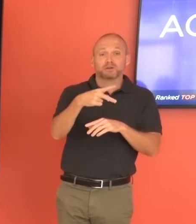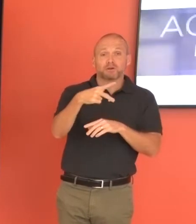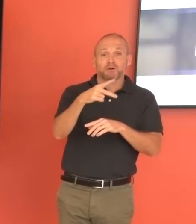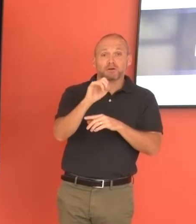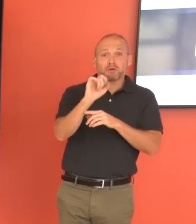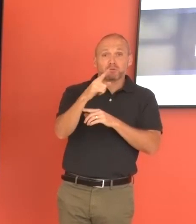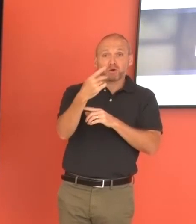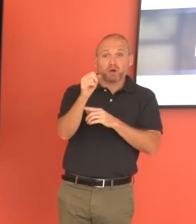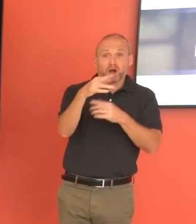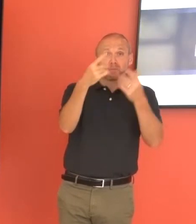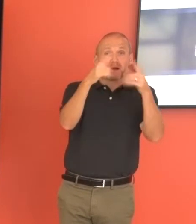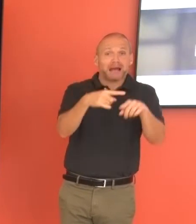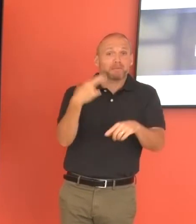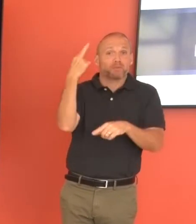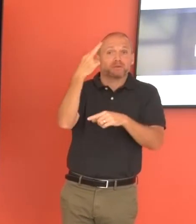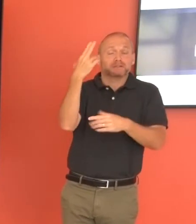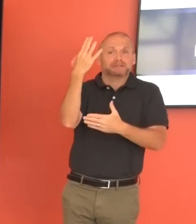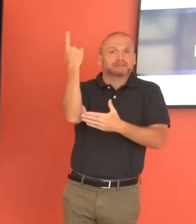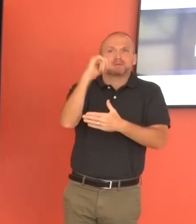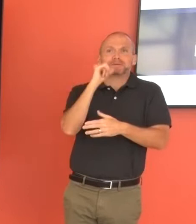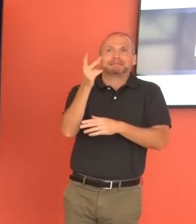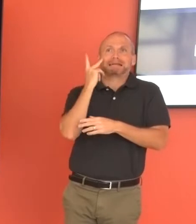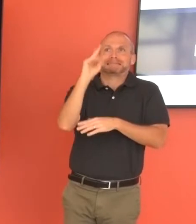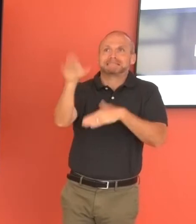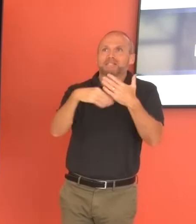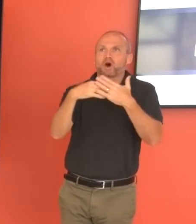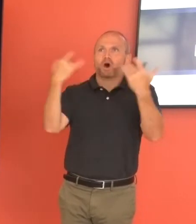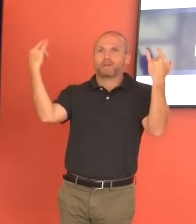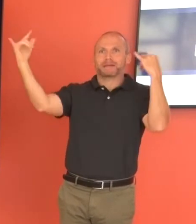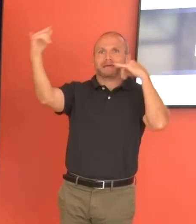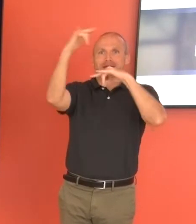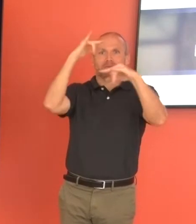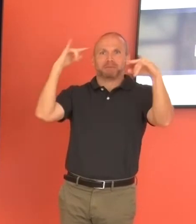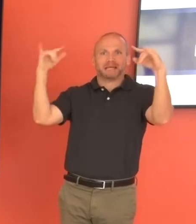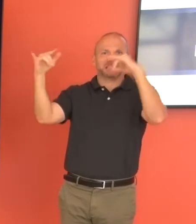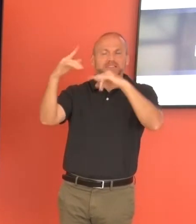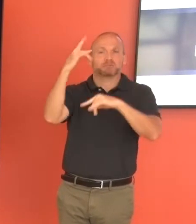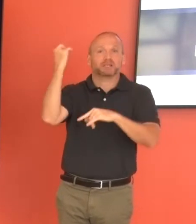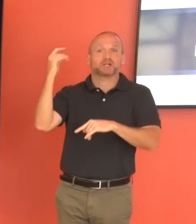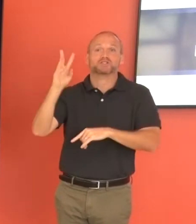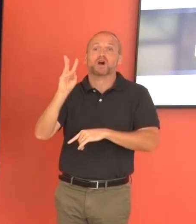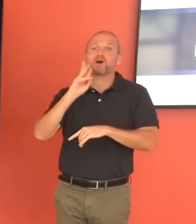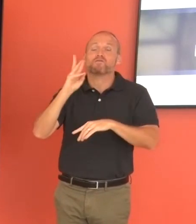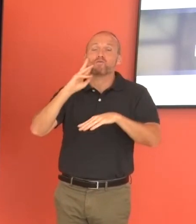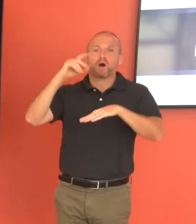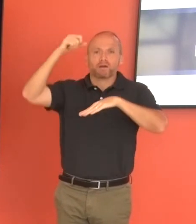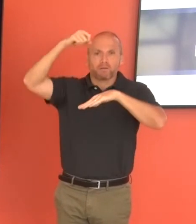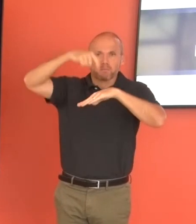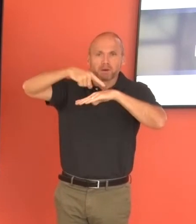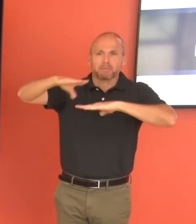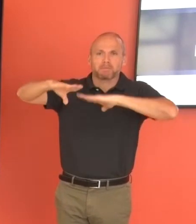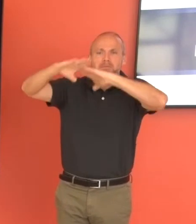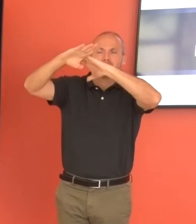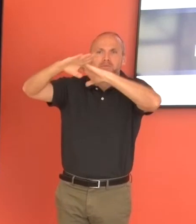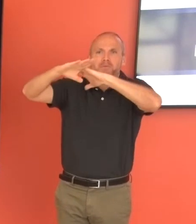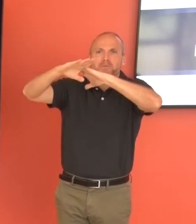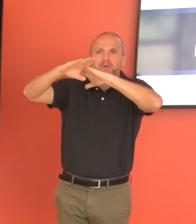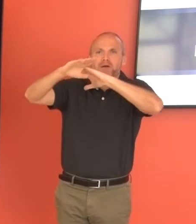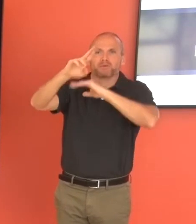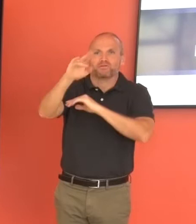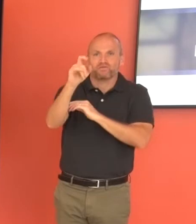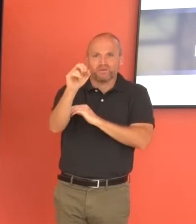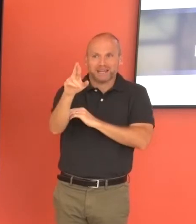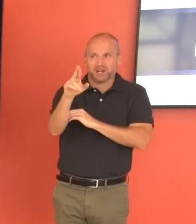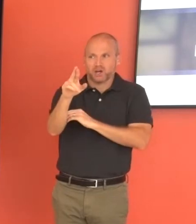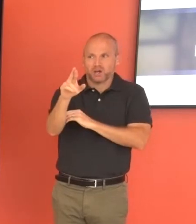because somebody didn't see all of the airplanes because of water droplets, because radar frequencies match water droplets,